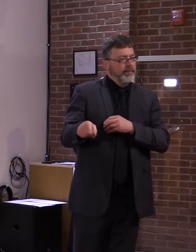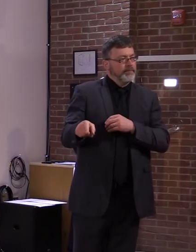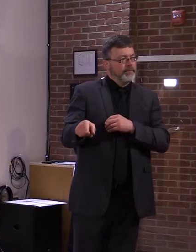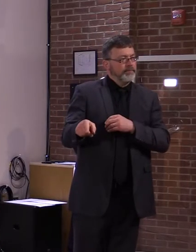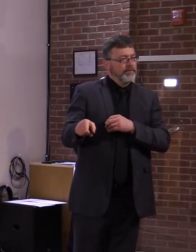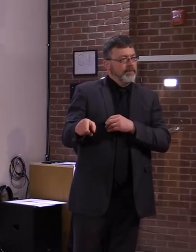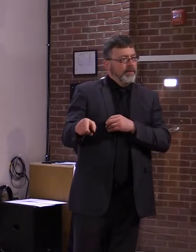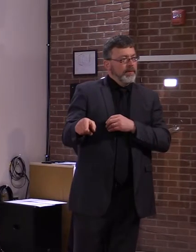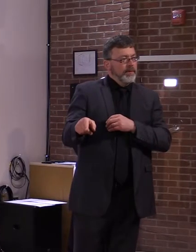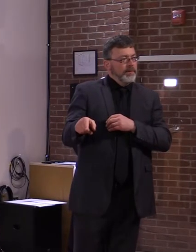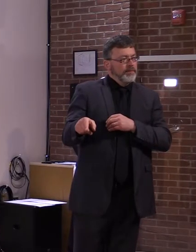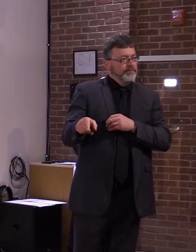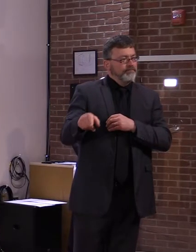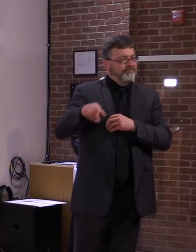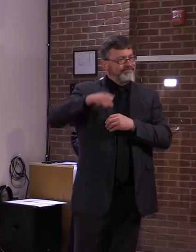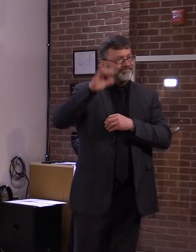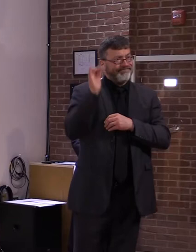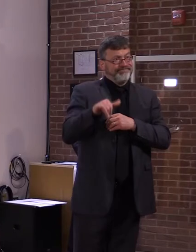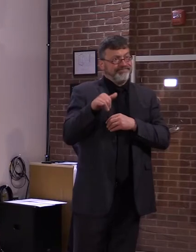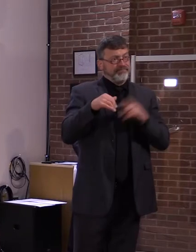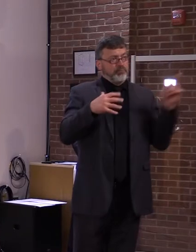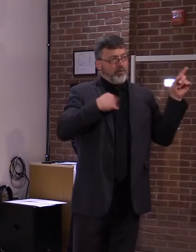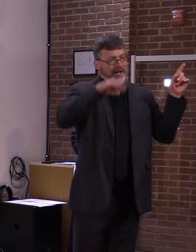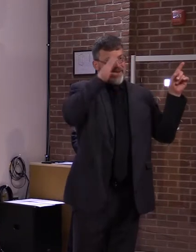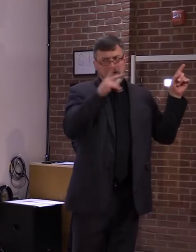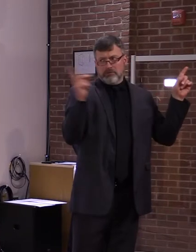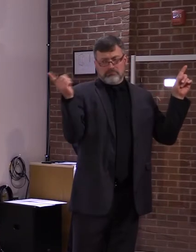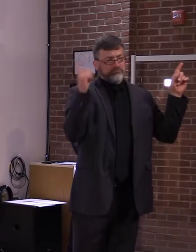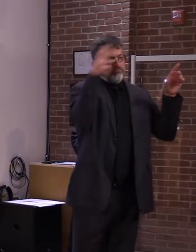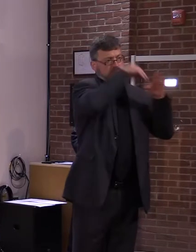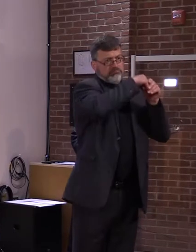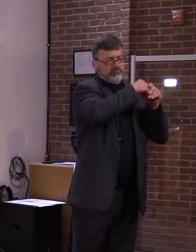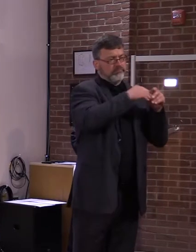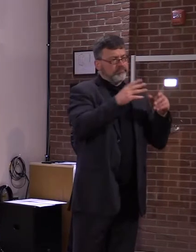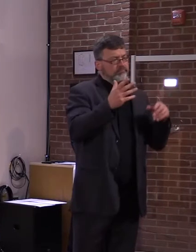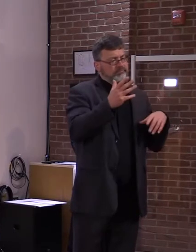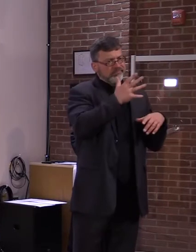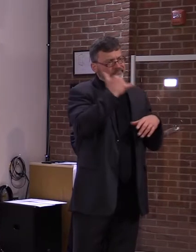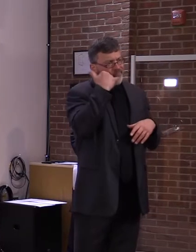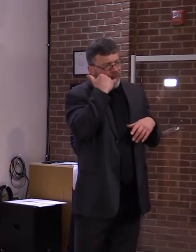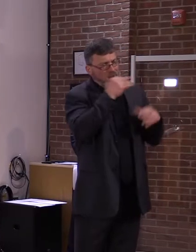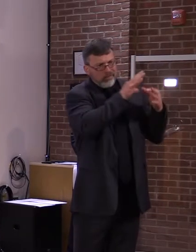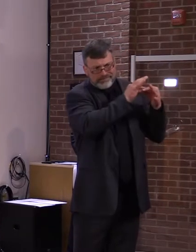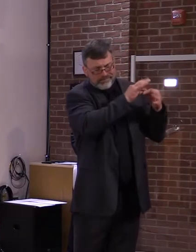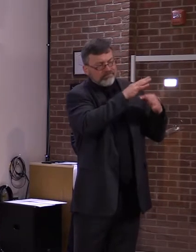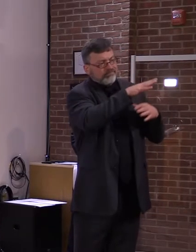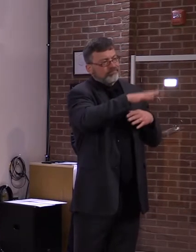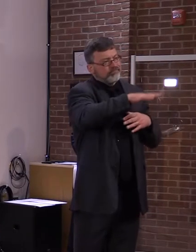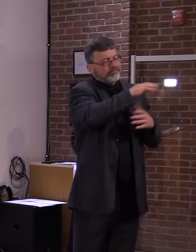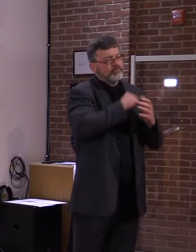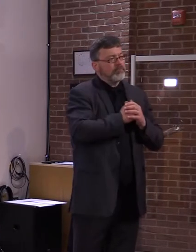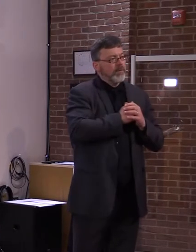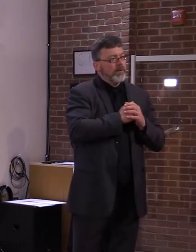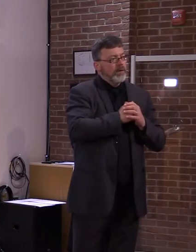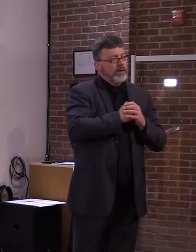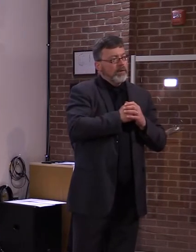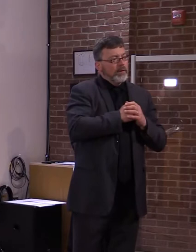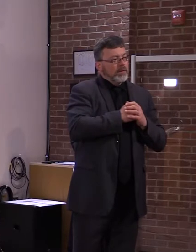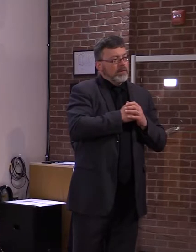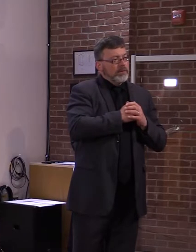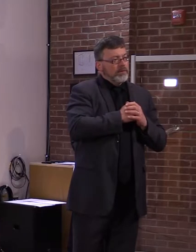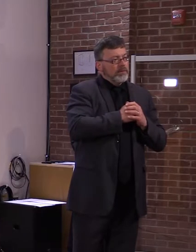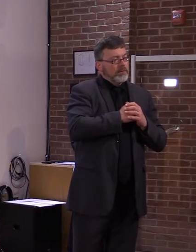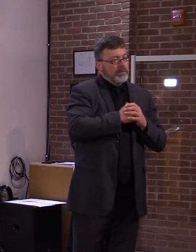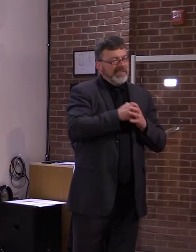representative, as you know, the Canadian border business is huge for